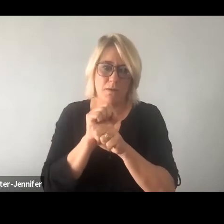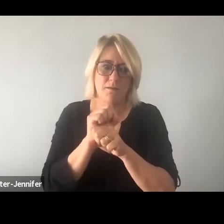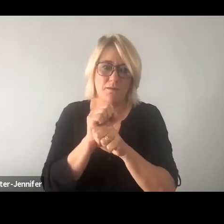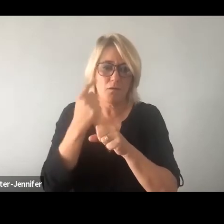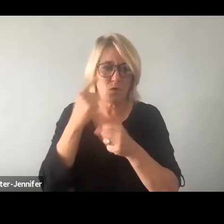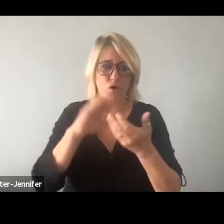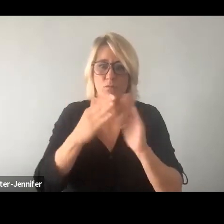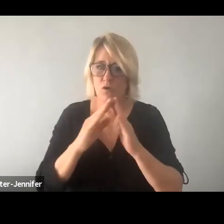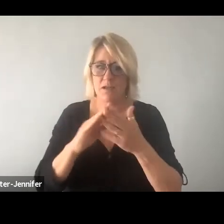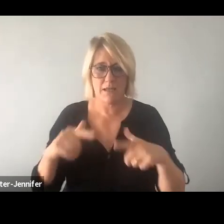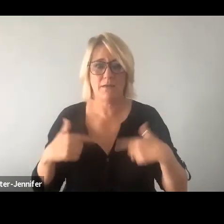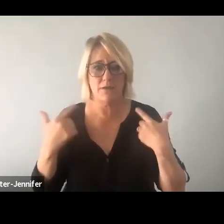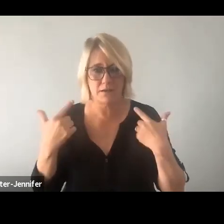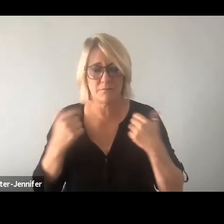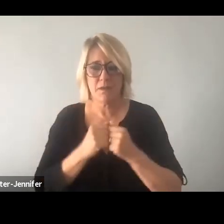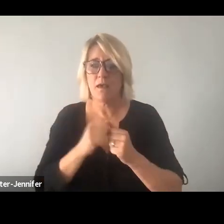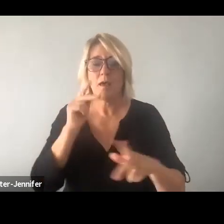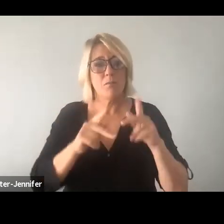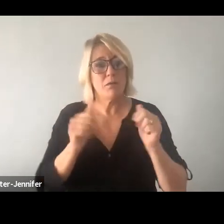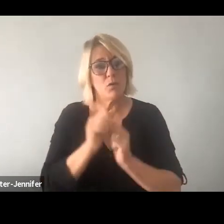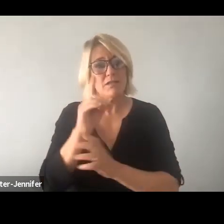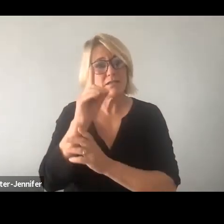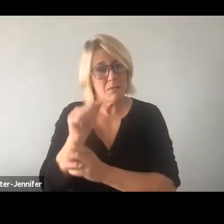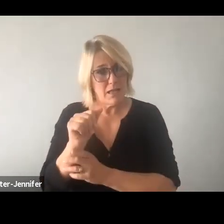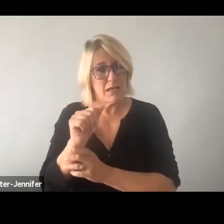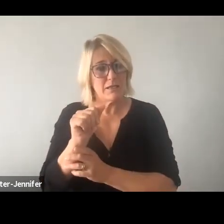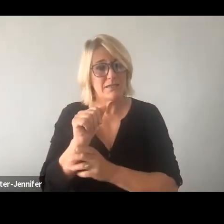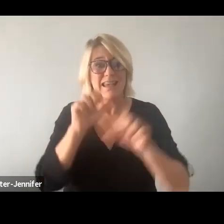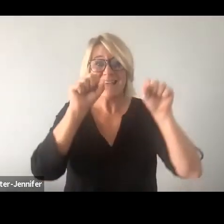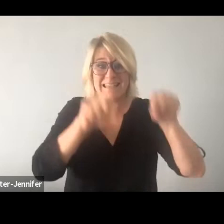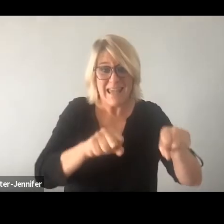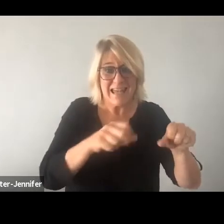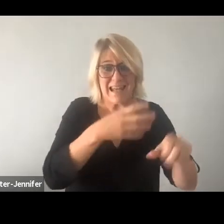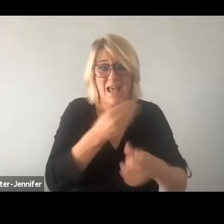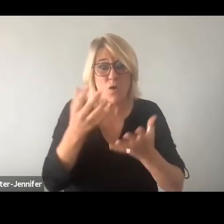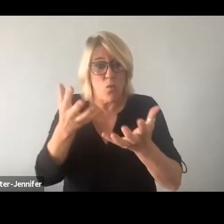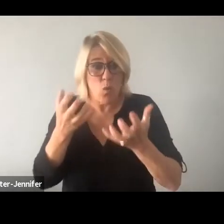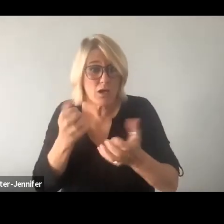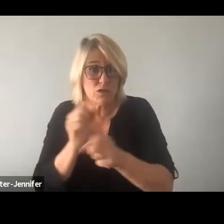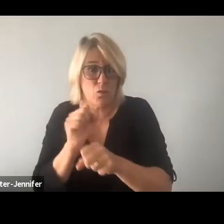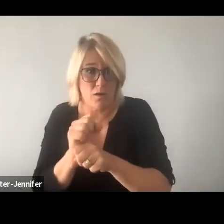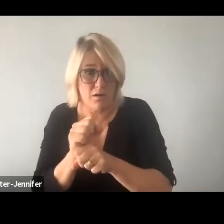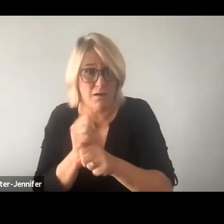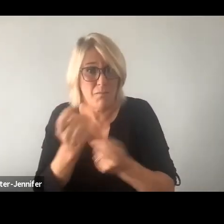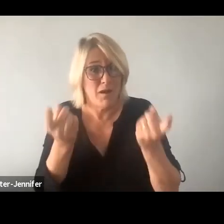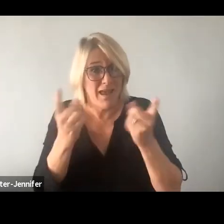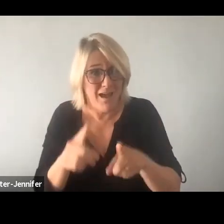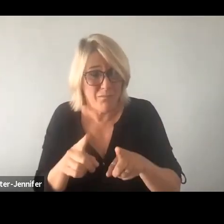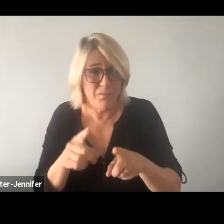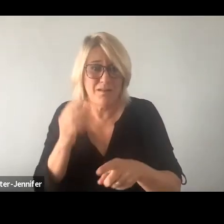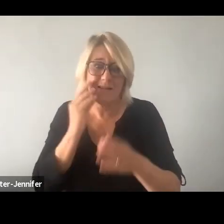community living. People with disabilities can and want to work, yet they often experience significant